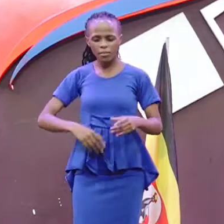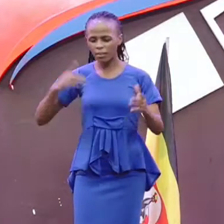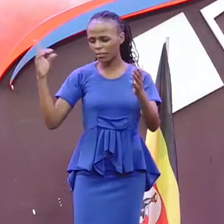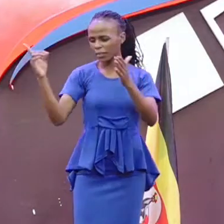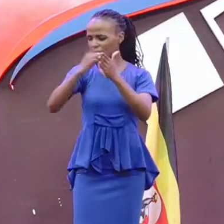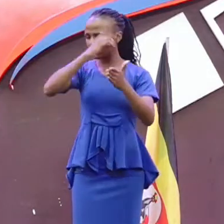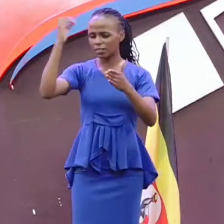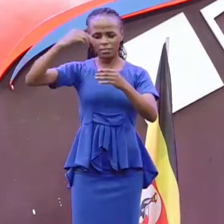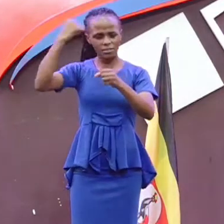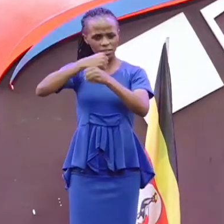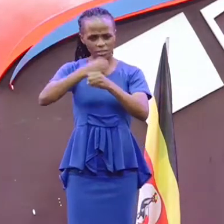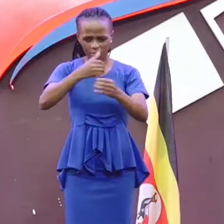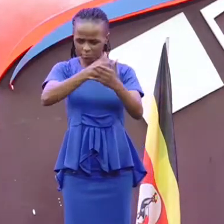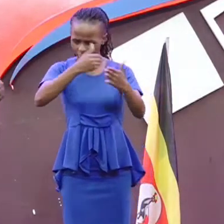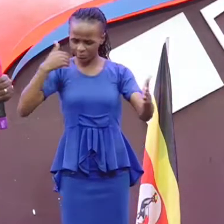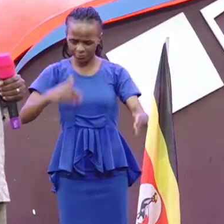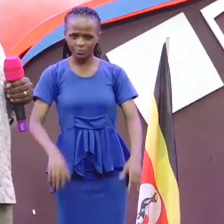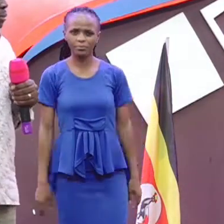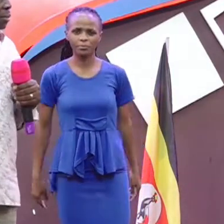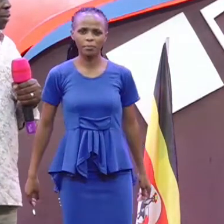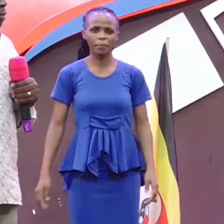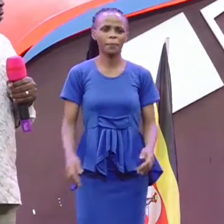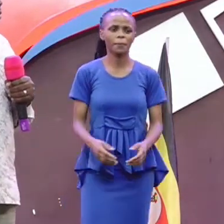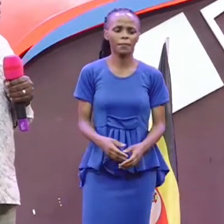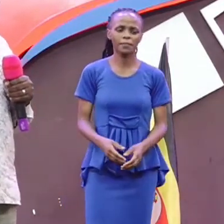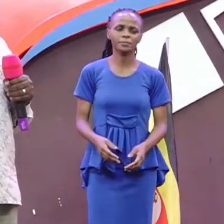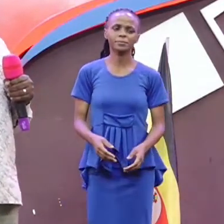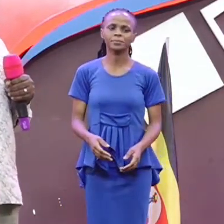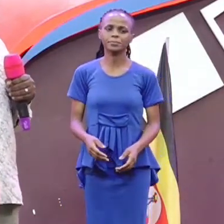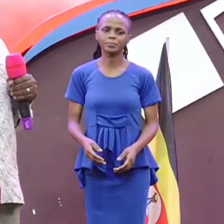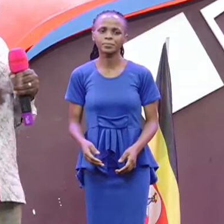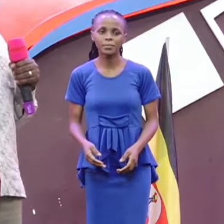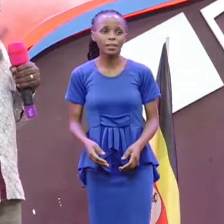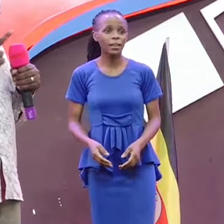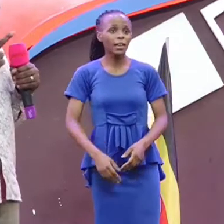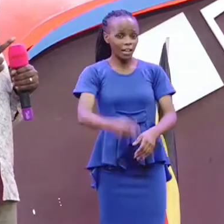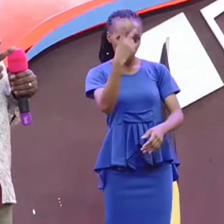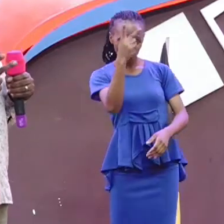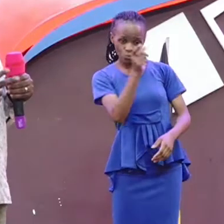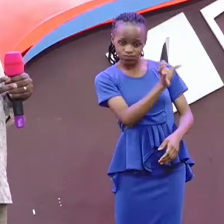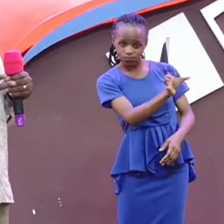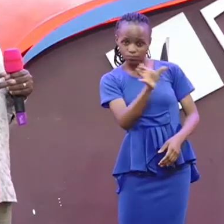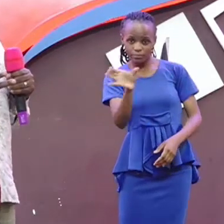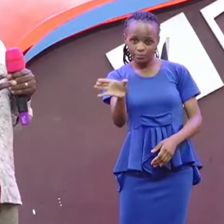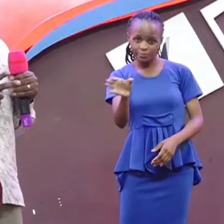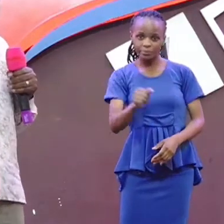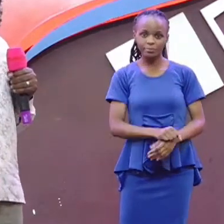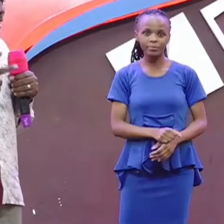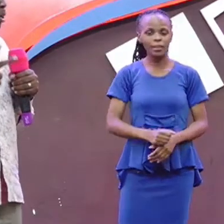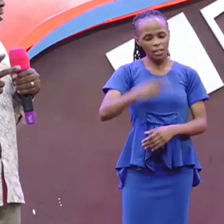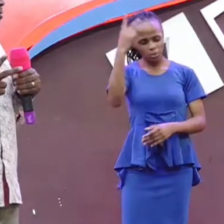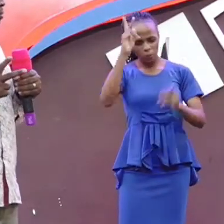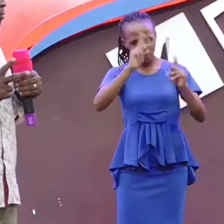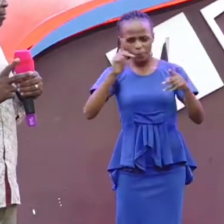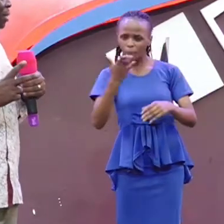did all that was right before the Lord as David his father did. Abantu babiri. There are two people. Abantu